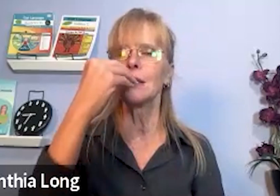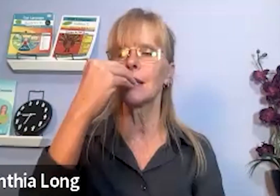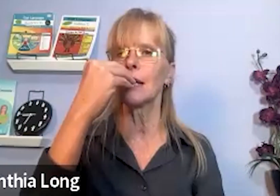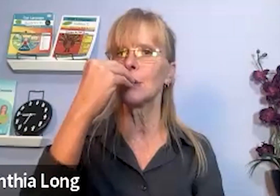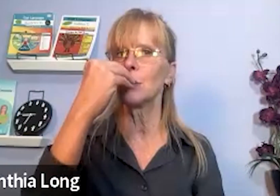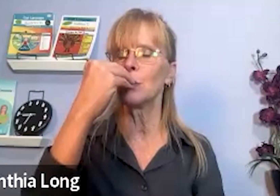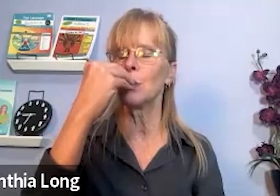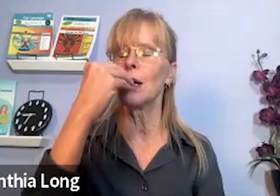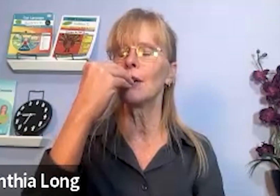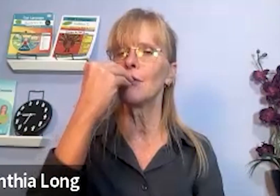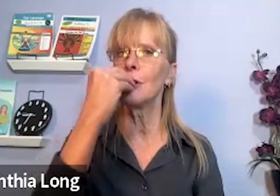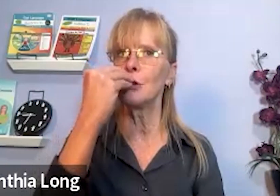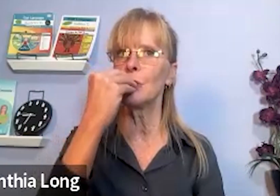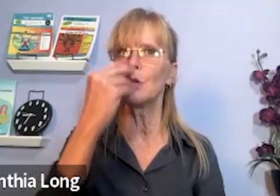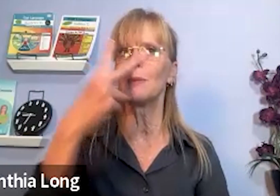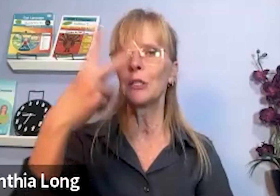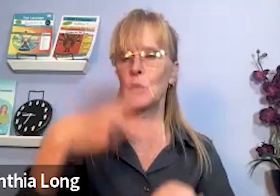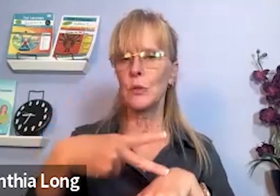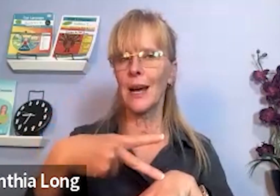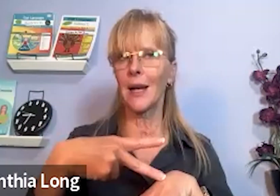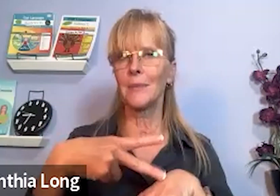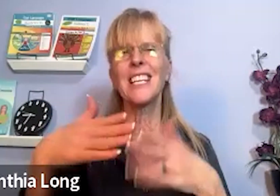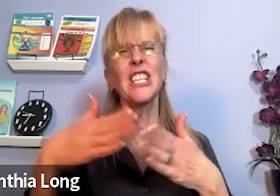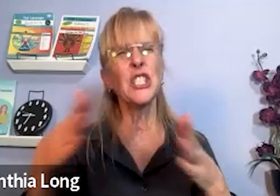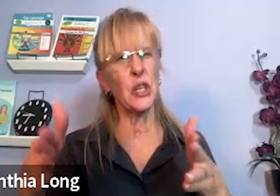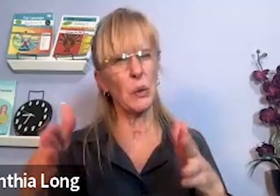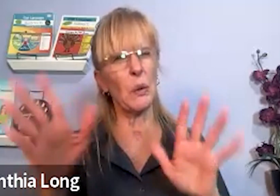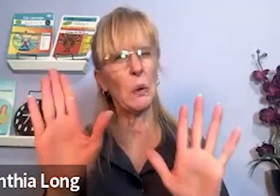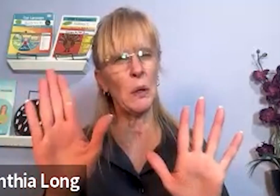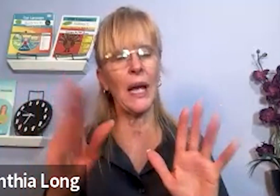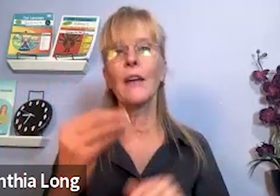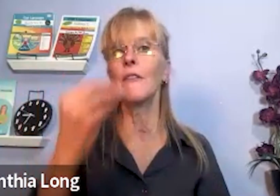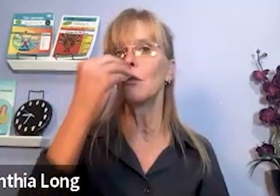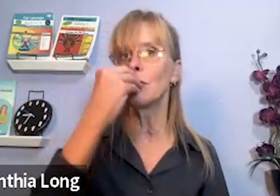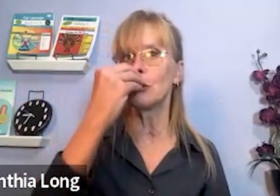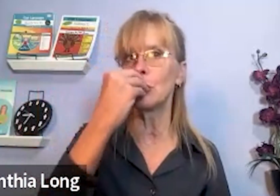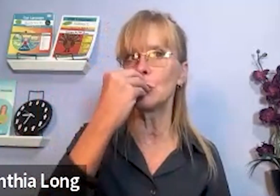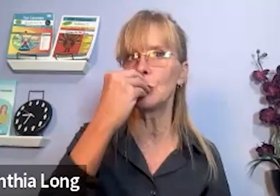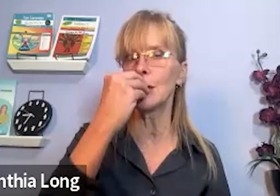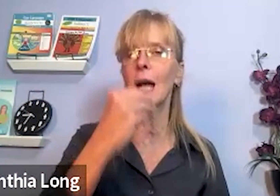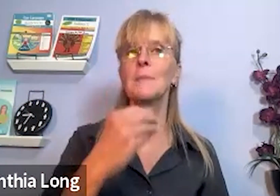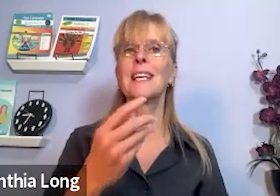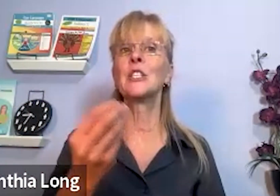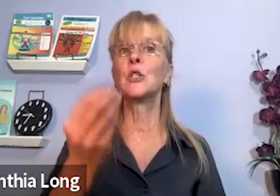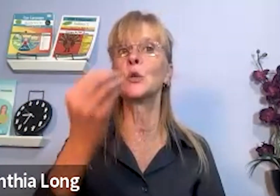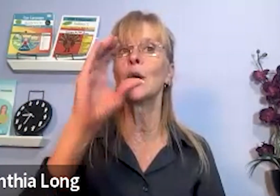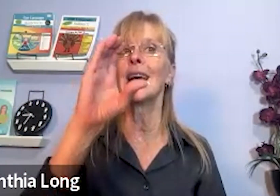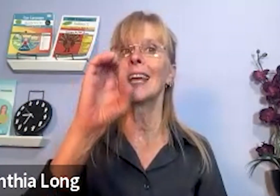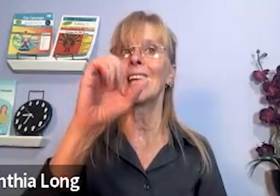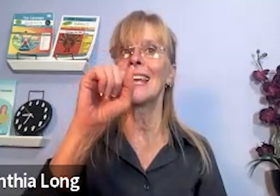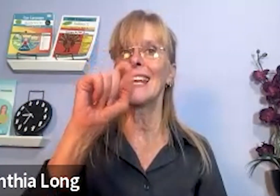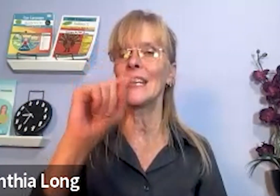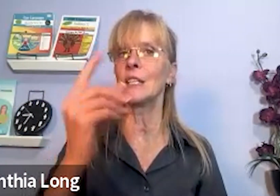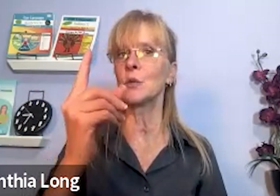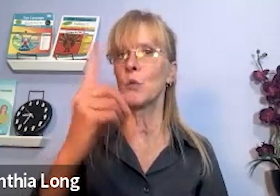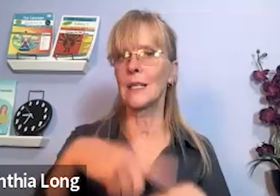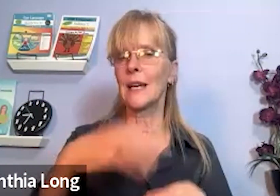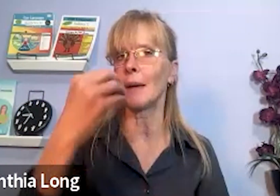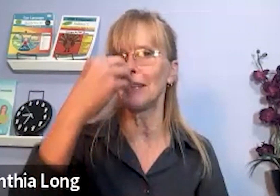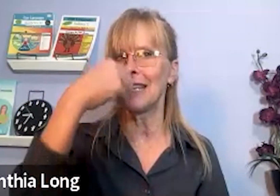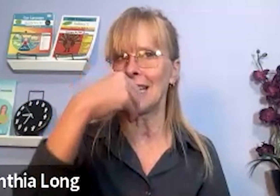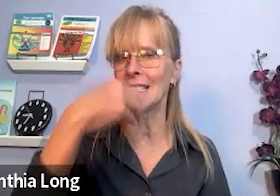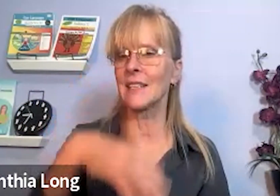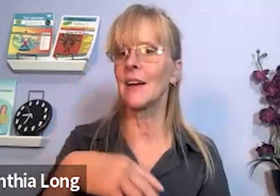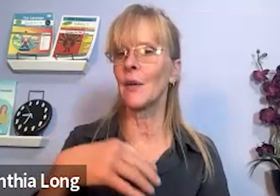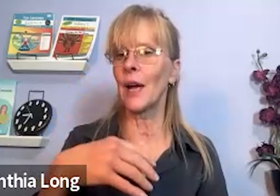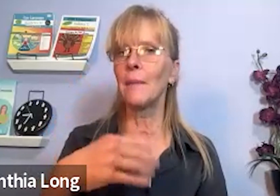which means to food would be 2 times in general, okay? Food 2 times, and to eat is 1